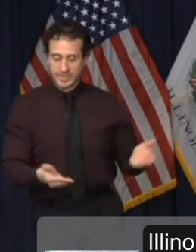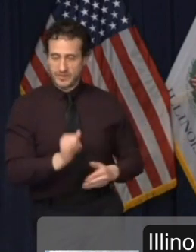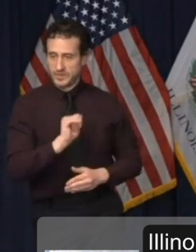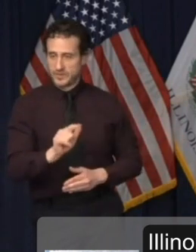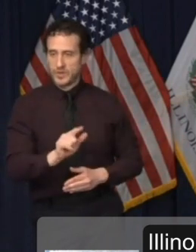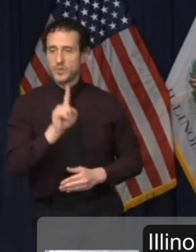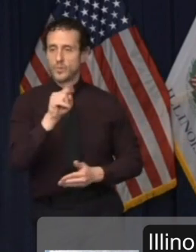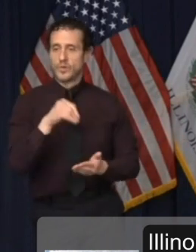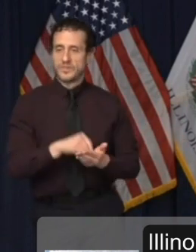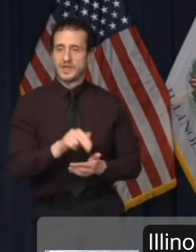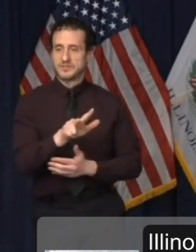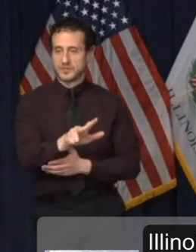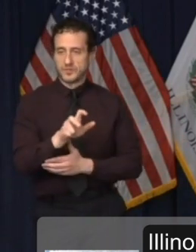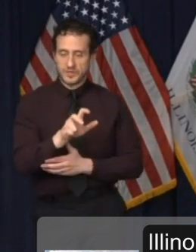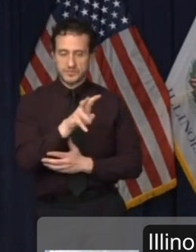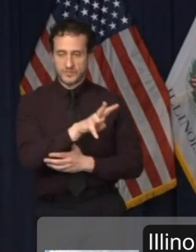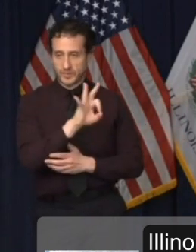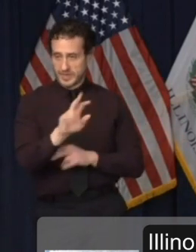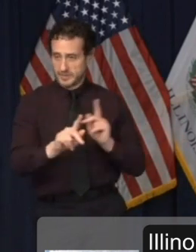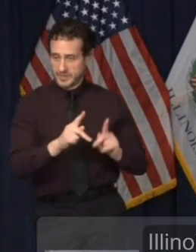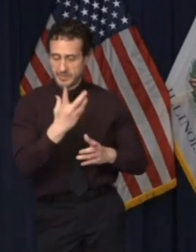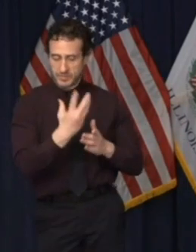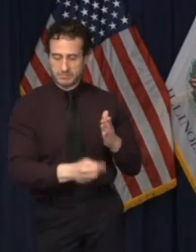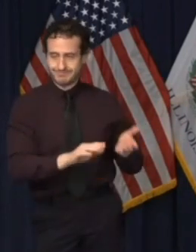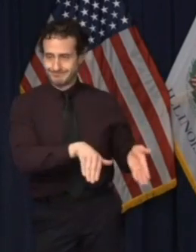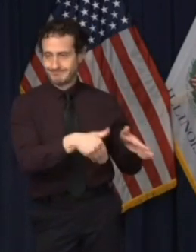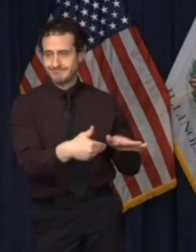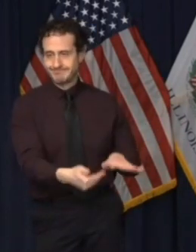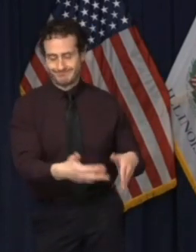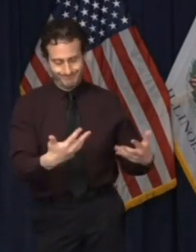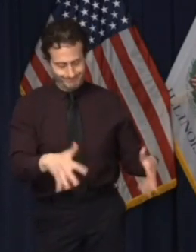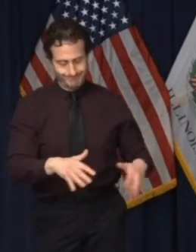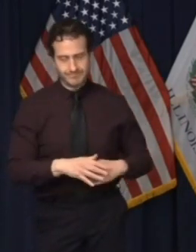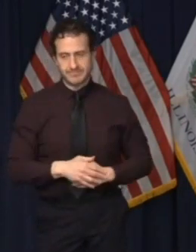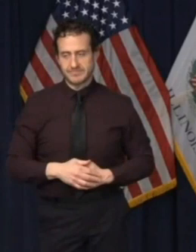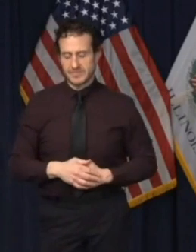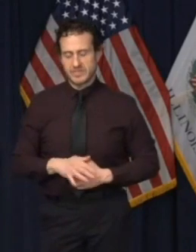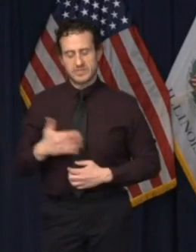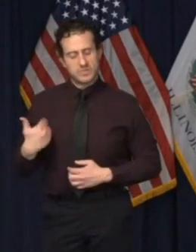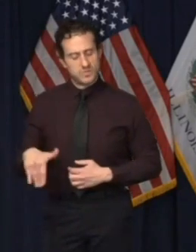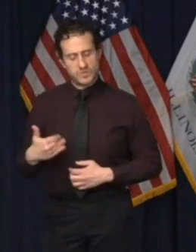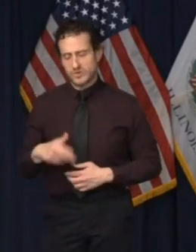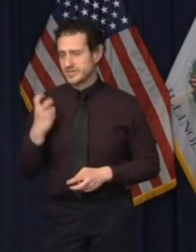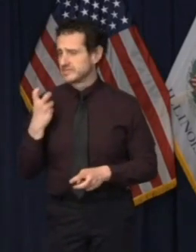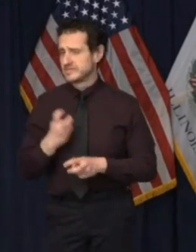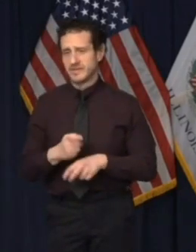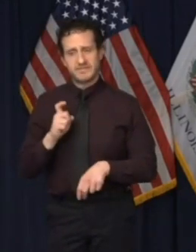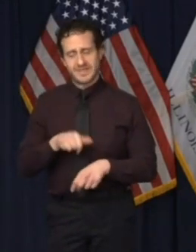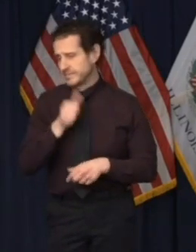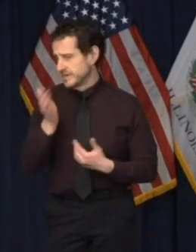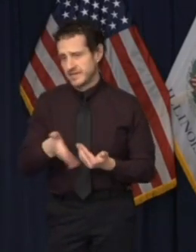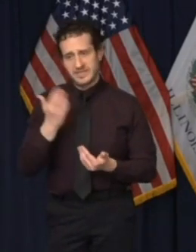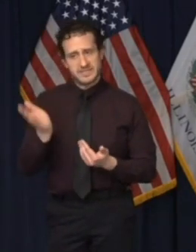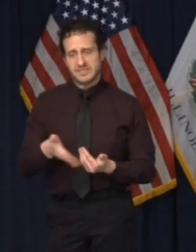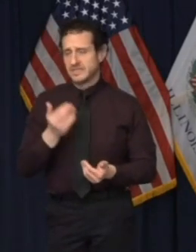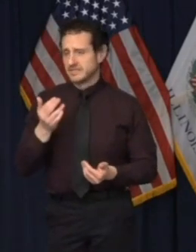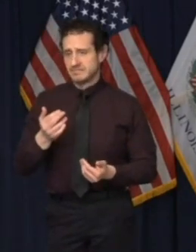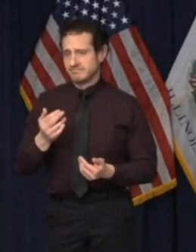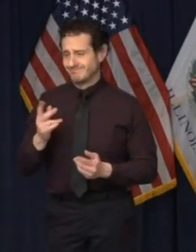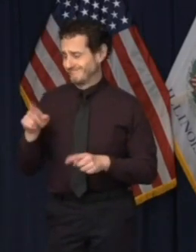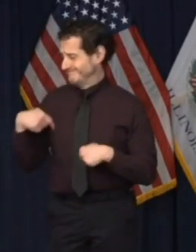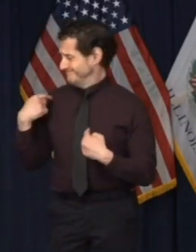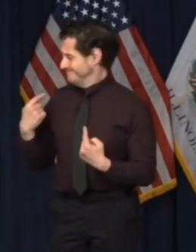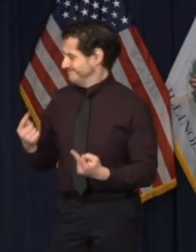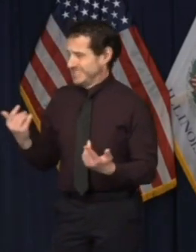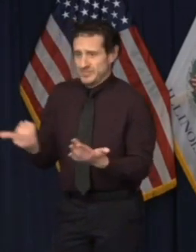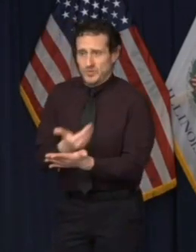1,349. This continues to be a very difficult time. This is an unprecedented time, and we know that it